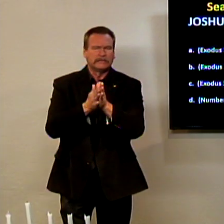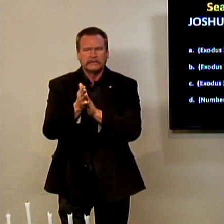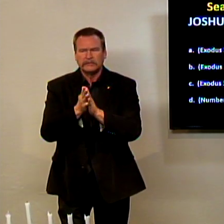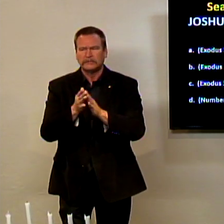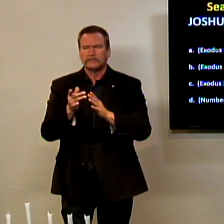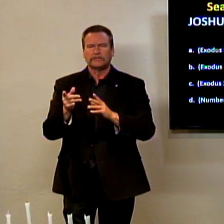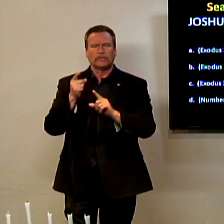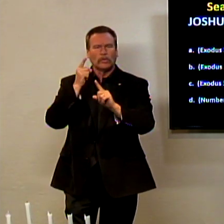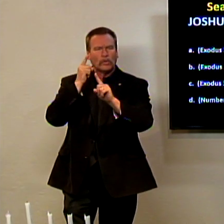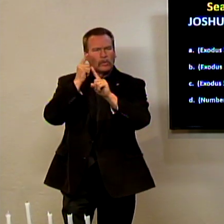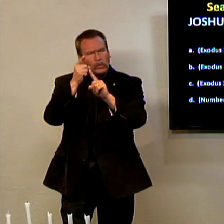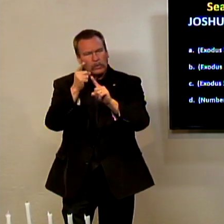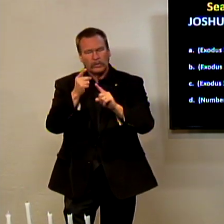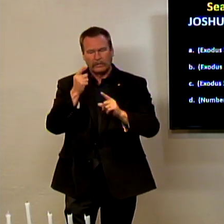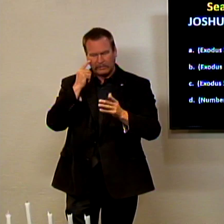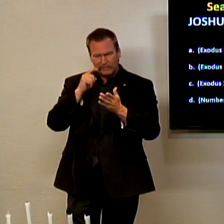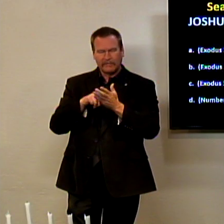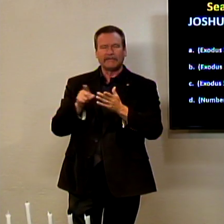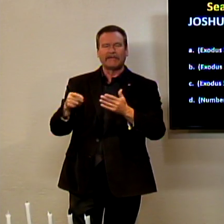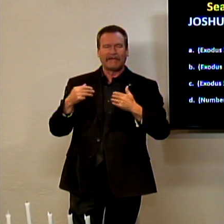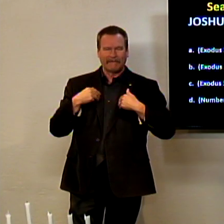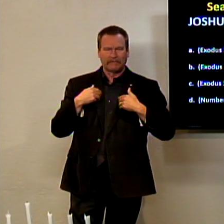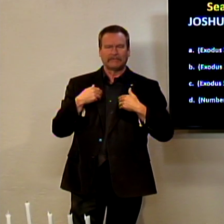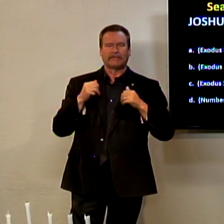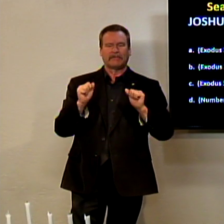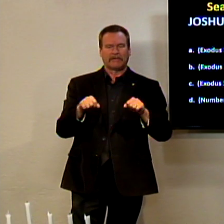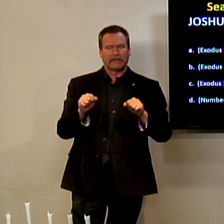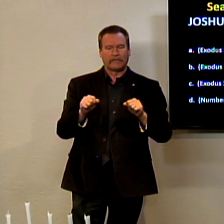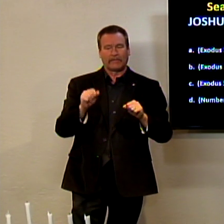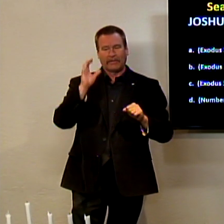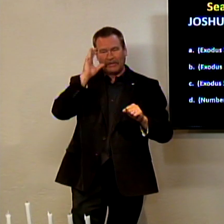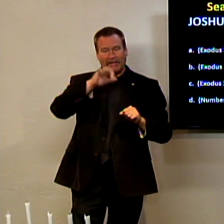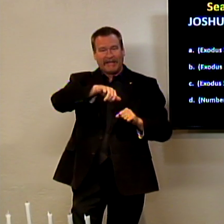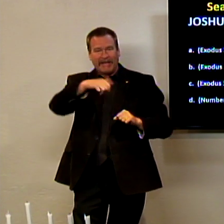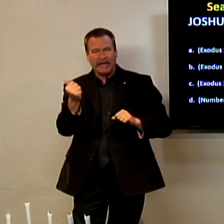He had this desire, he had these goals.